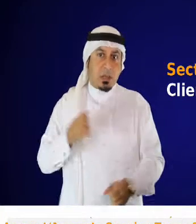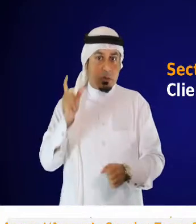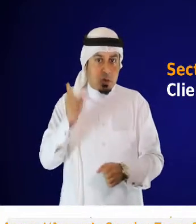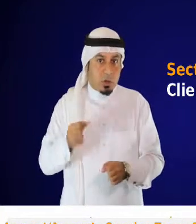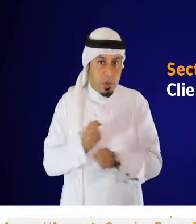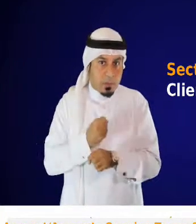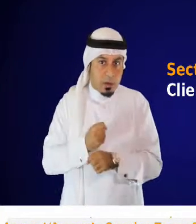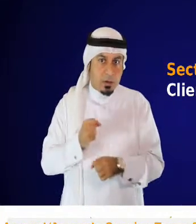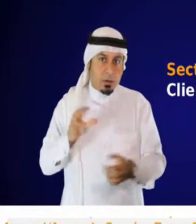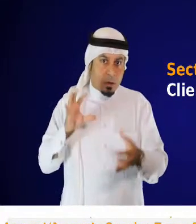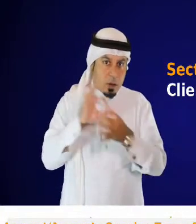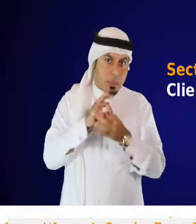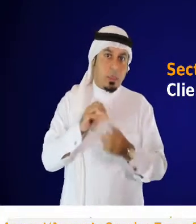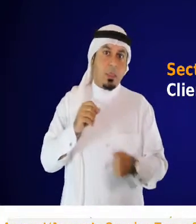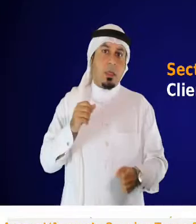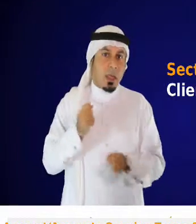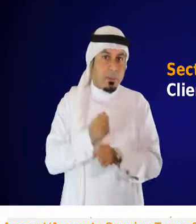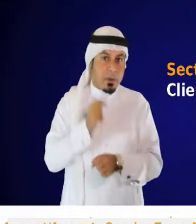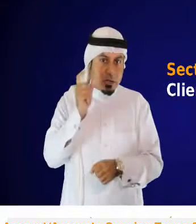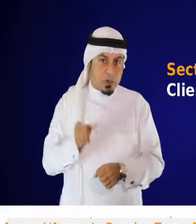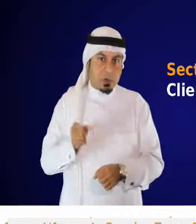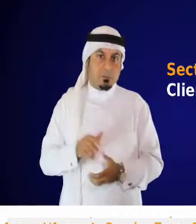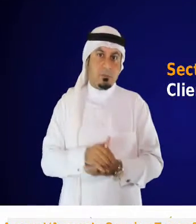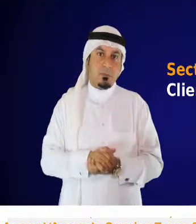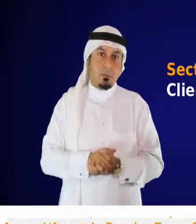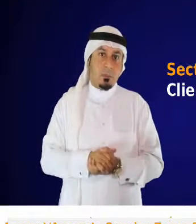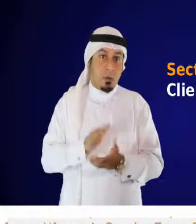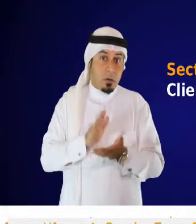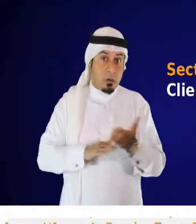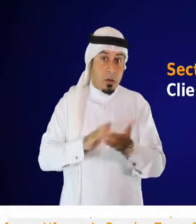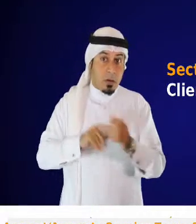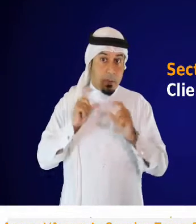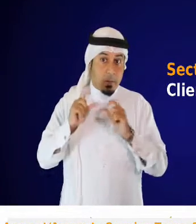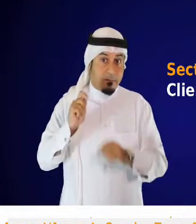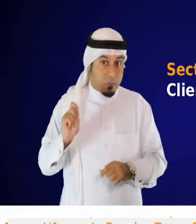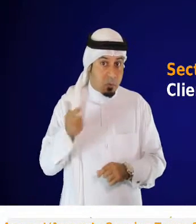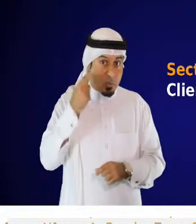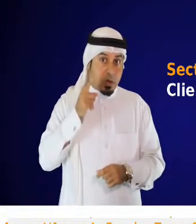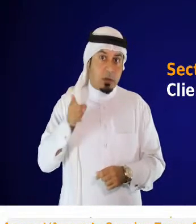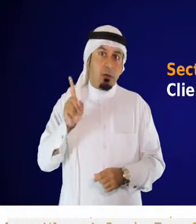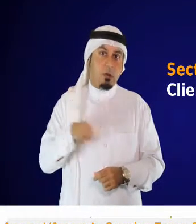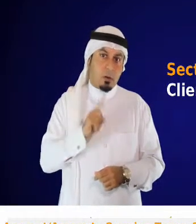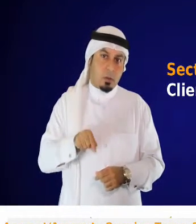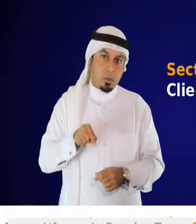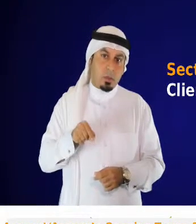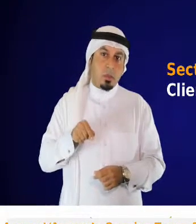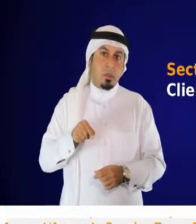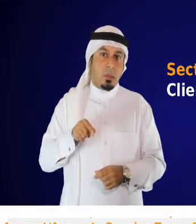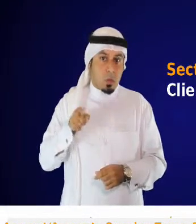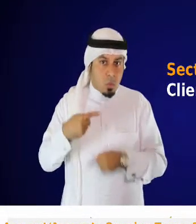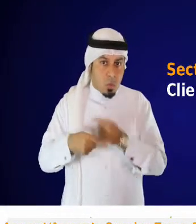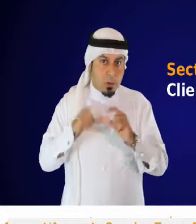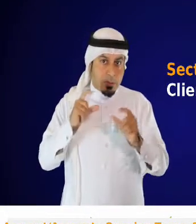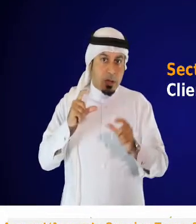bank immediately of such error, and the bank is hereby authorized to debit the customer's account with the appropriate amount.